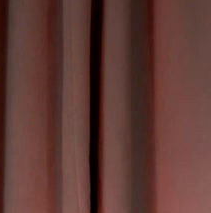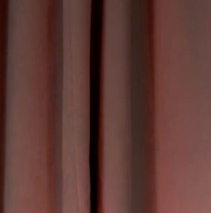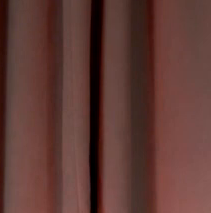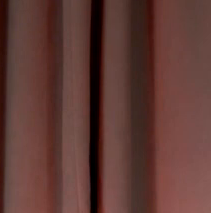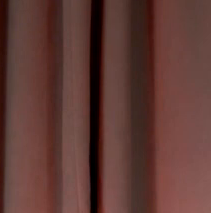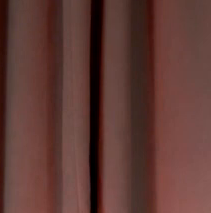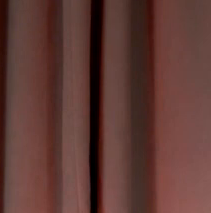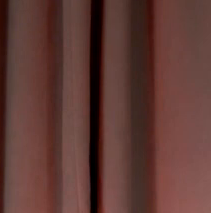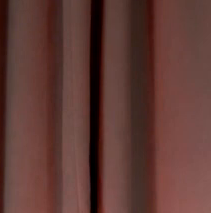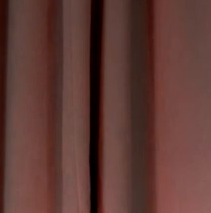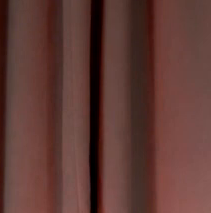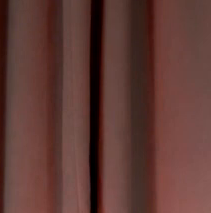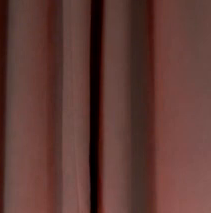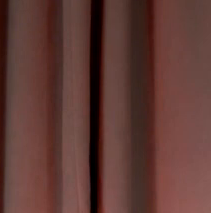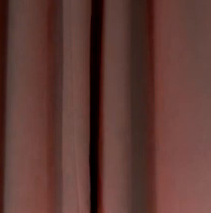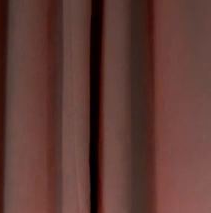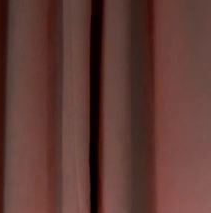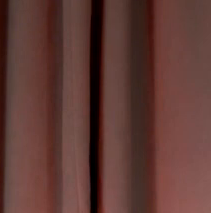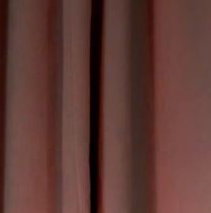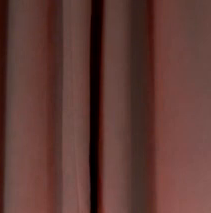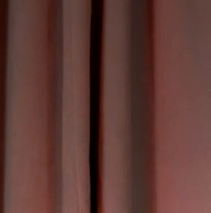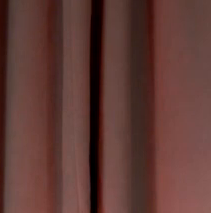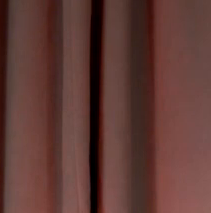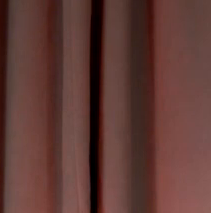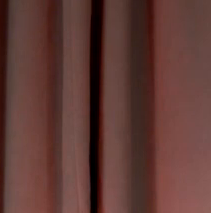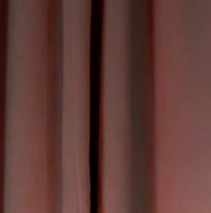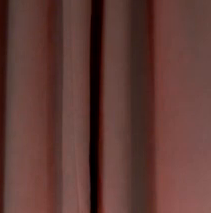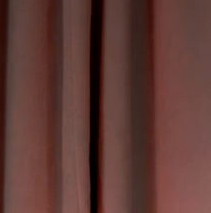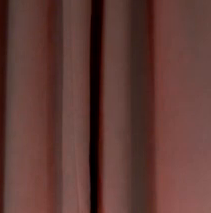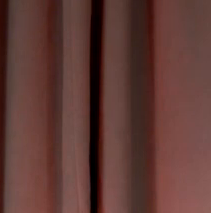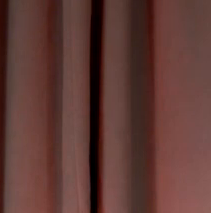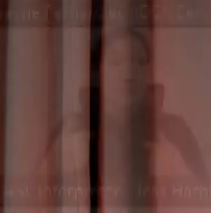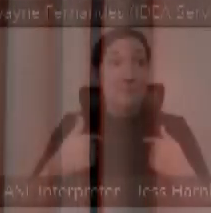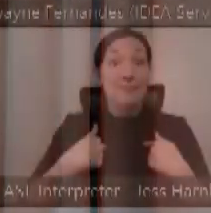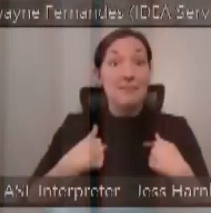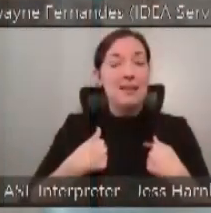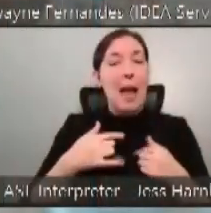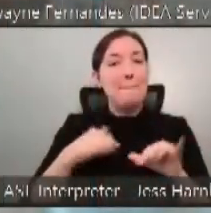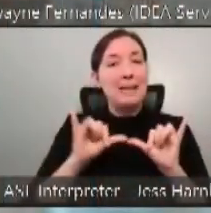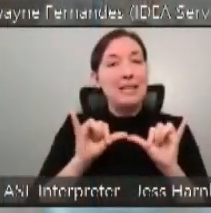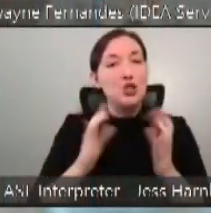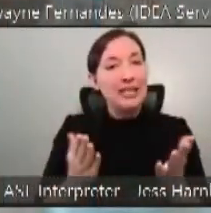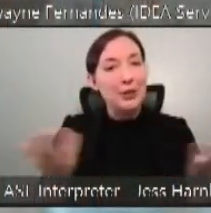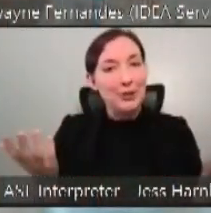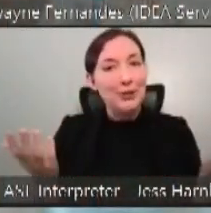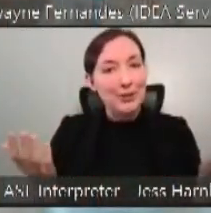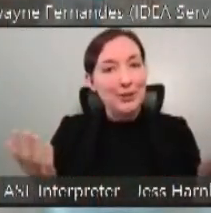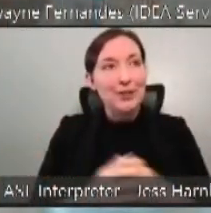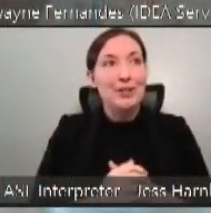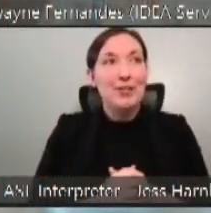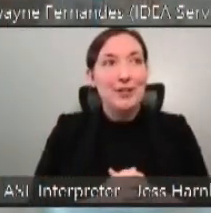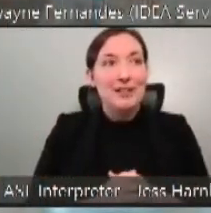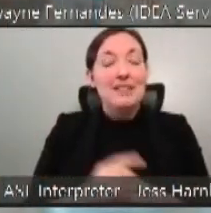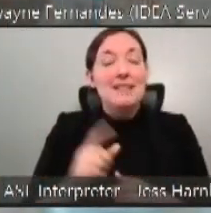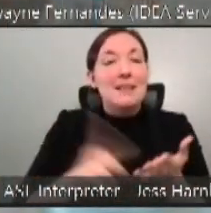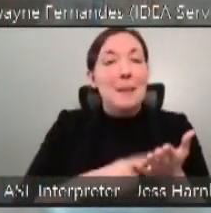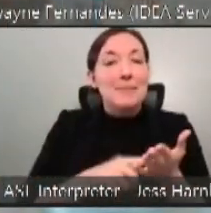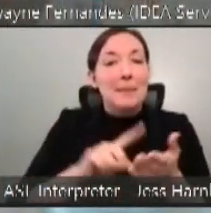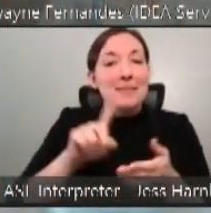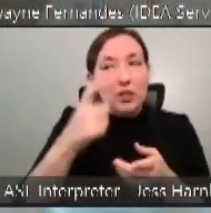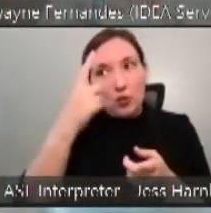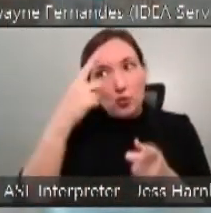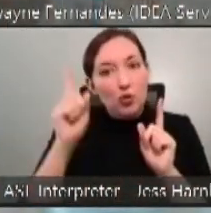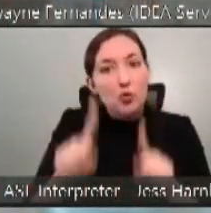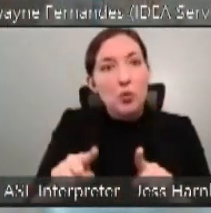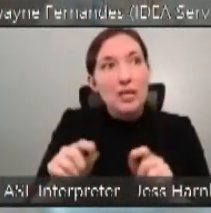maybe because, to my heart, I'm an engineer. I think the only thing we need to agree sometimes is, like, let's